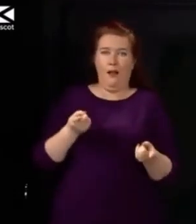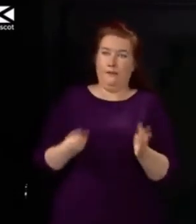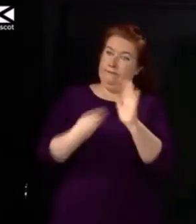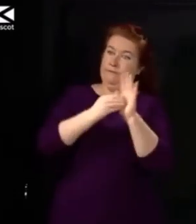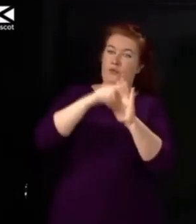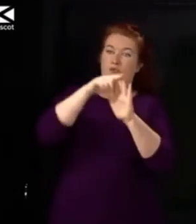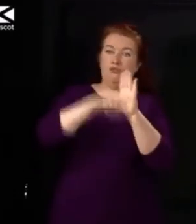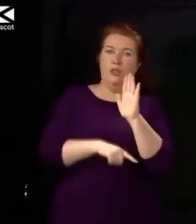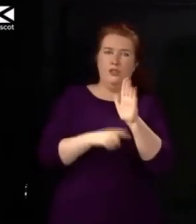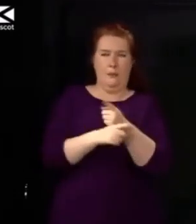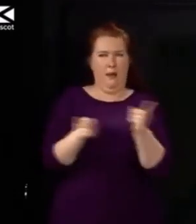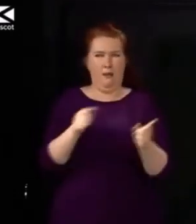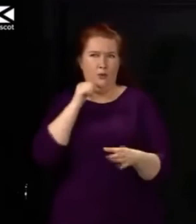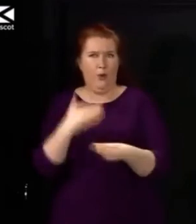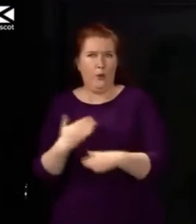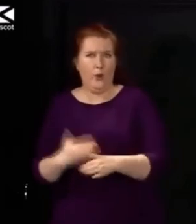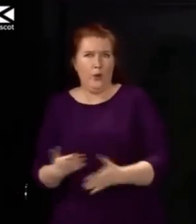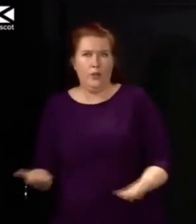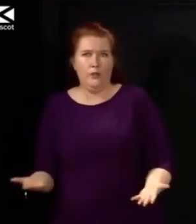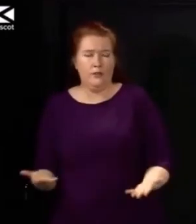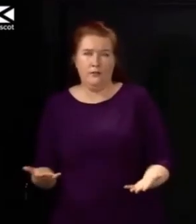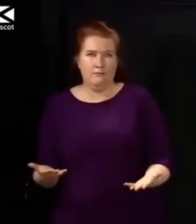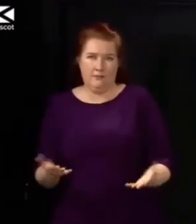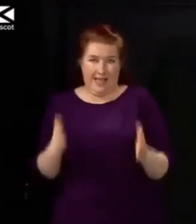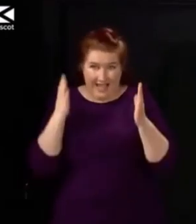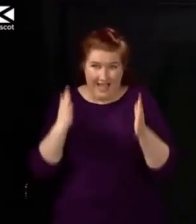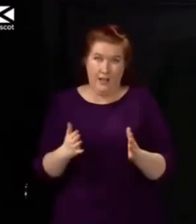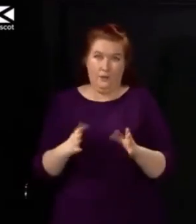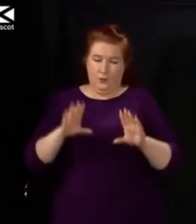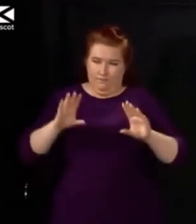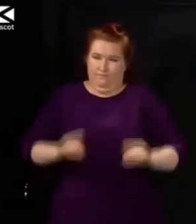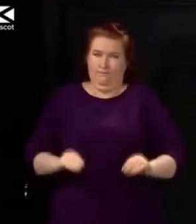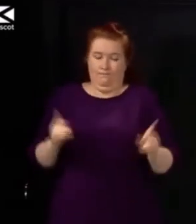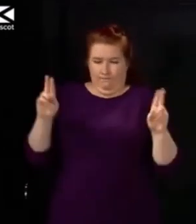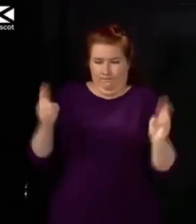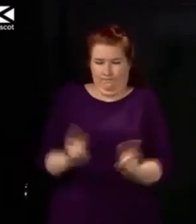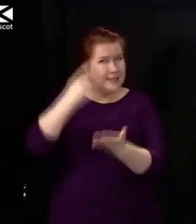now that are not operating effectively enough to stem the flow of this virus.